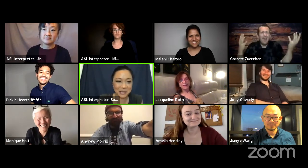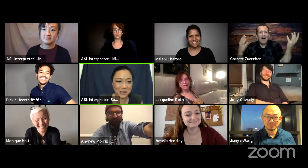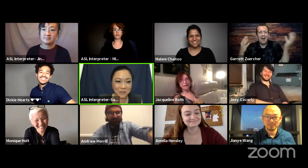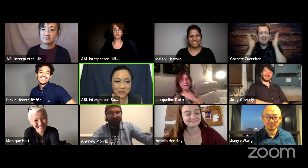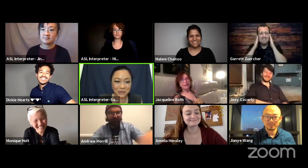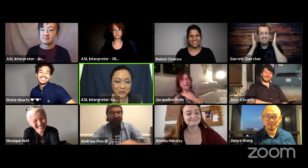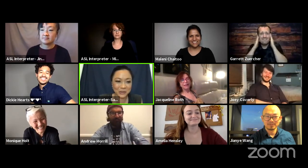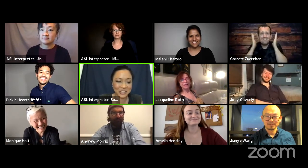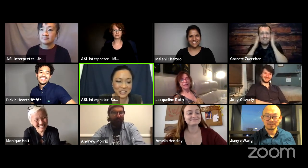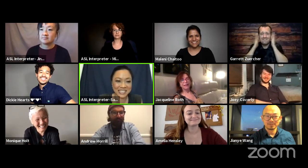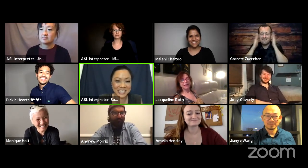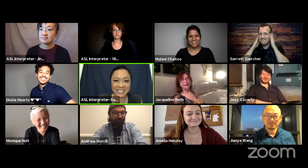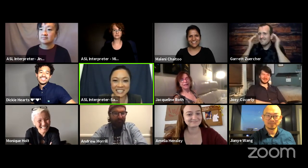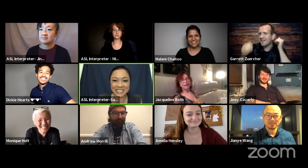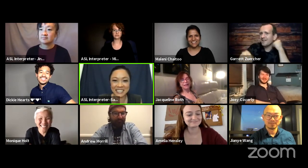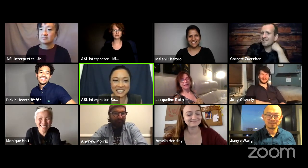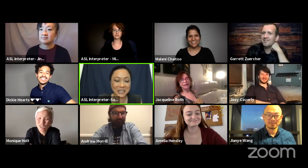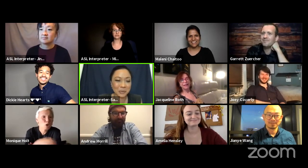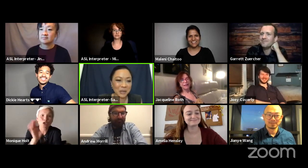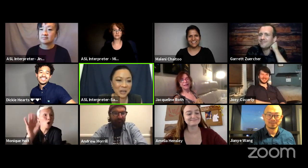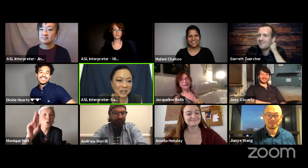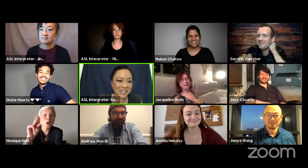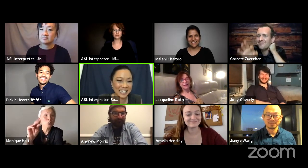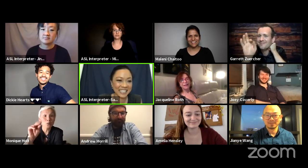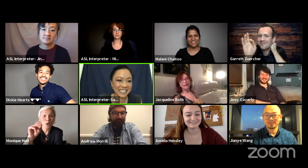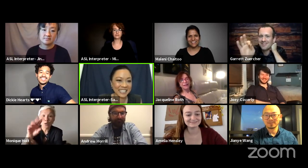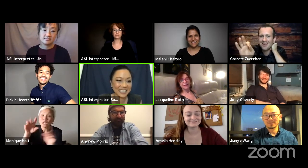up when we were doing translating Shakespeare.